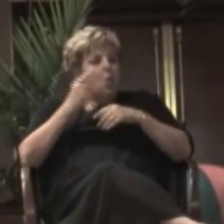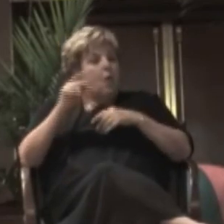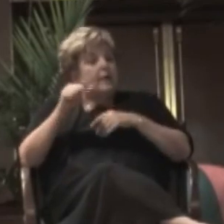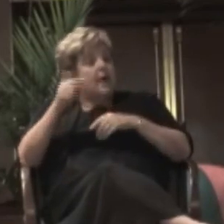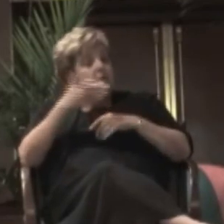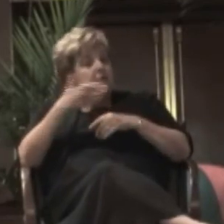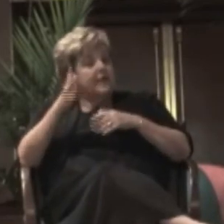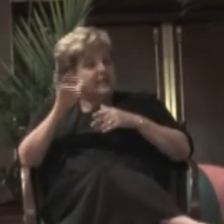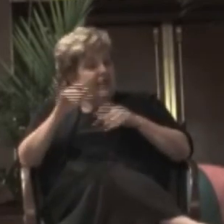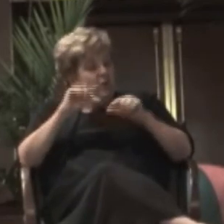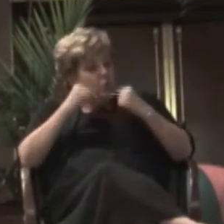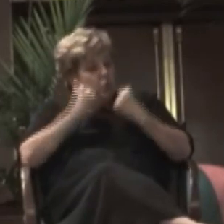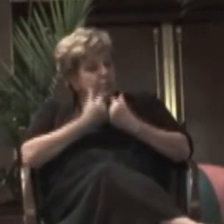I'll run the clock up or what?